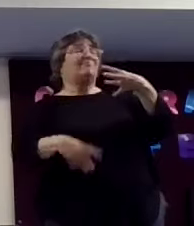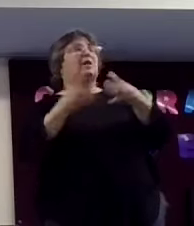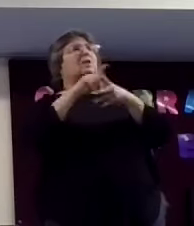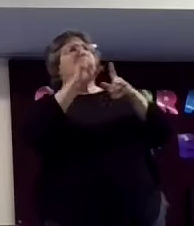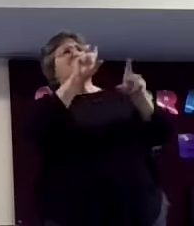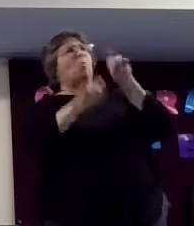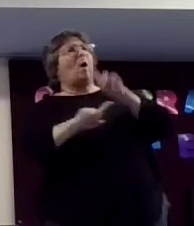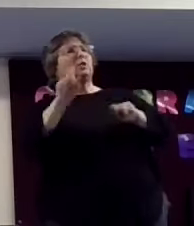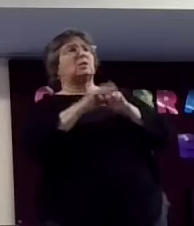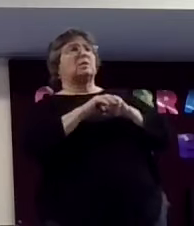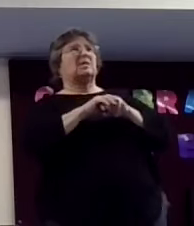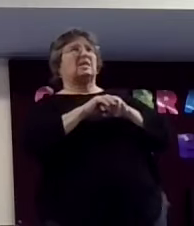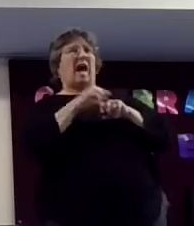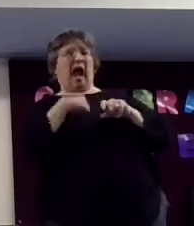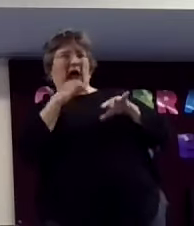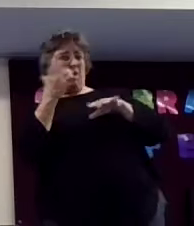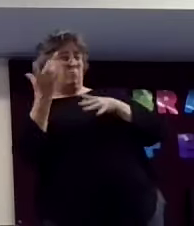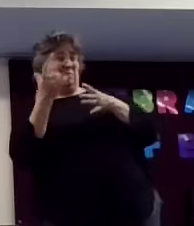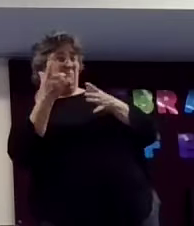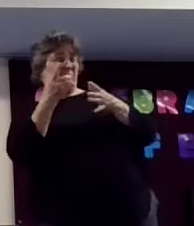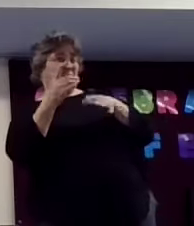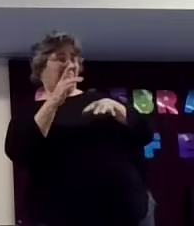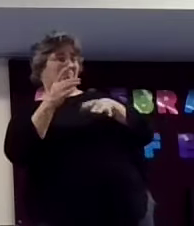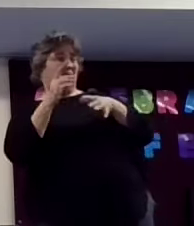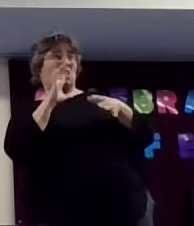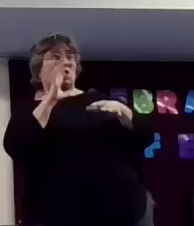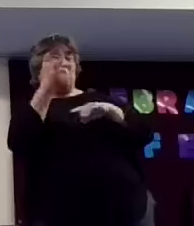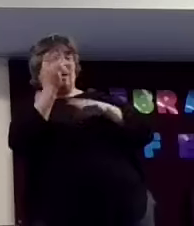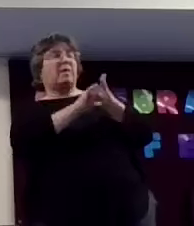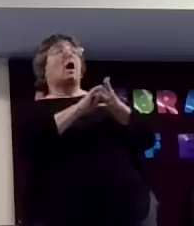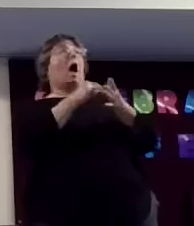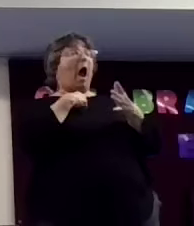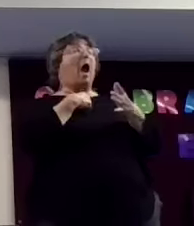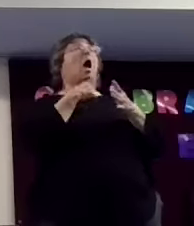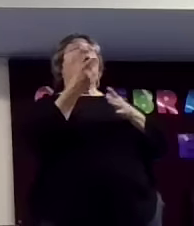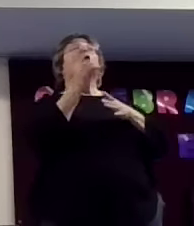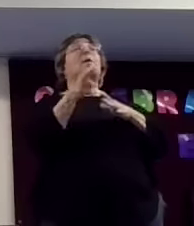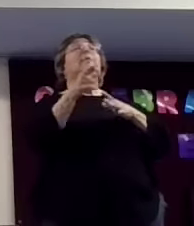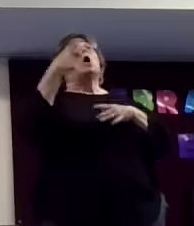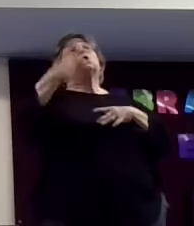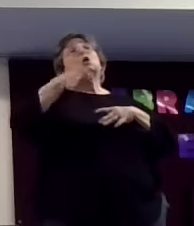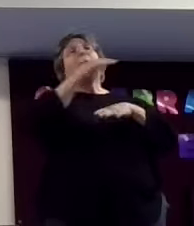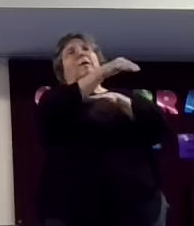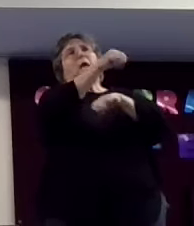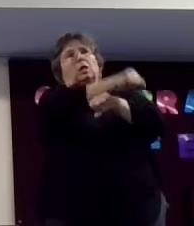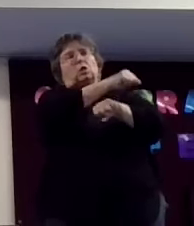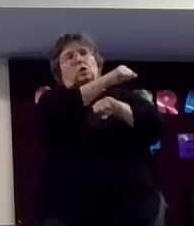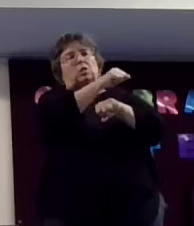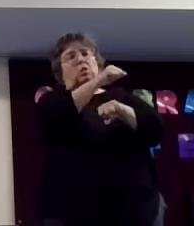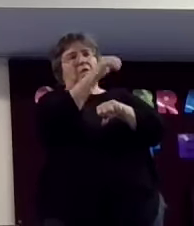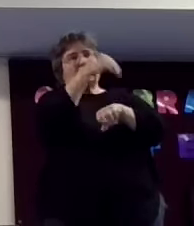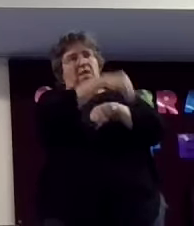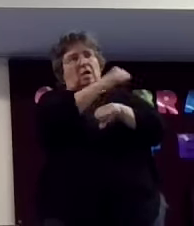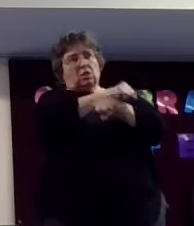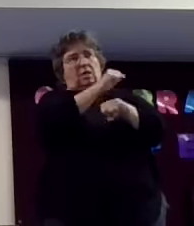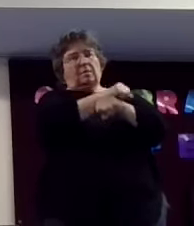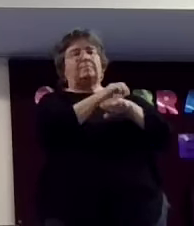the questions that he was asked, and I can kind of touch on them already because I do act as a criminal judge in my night job.